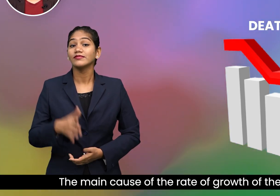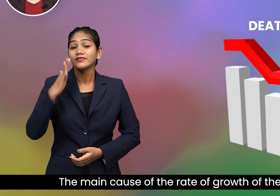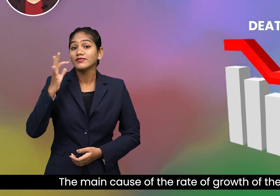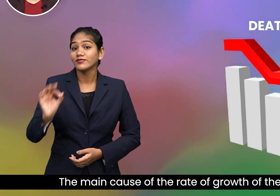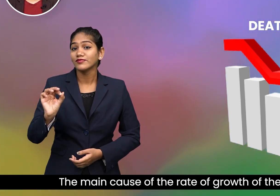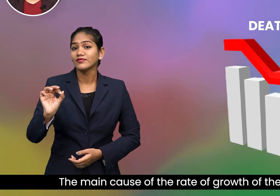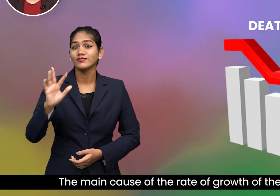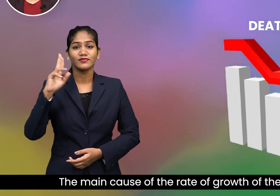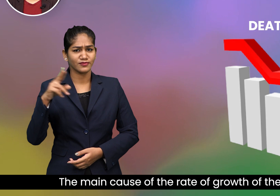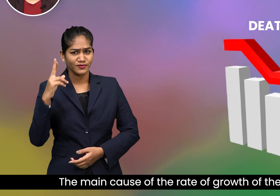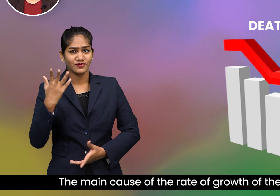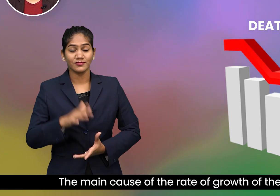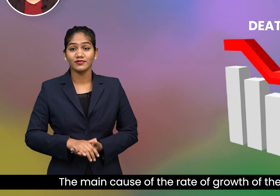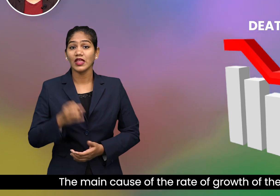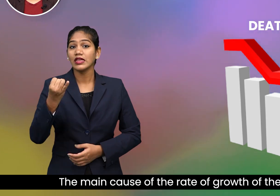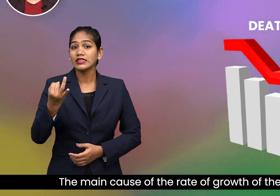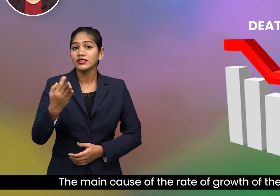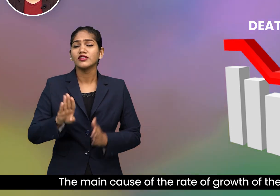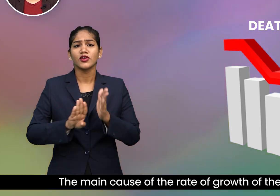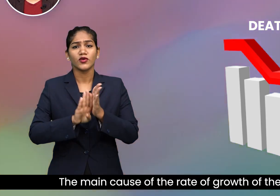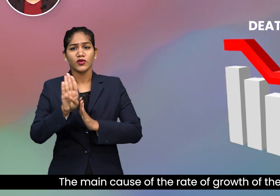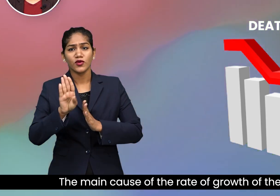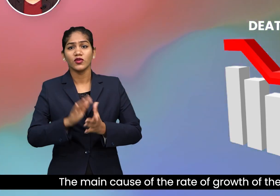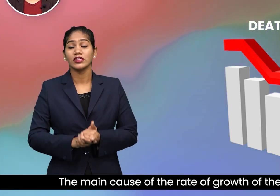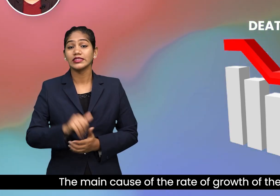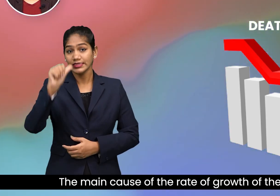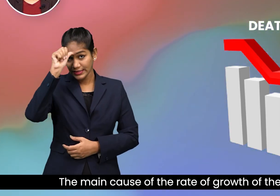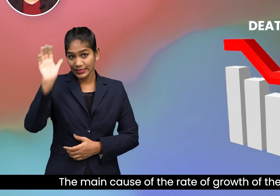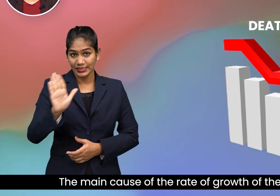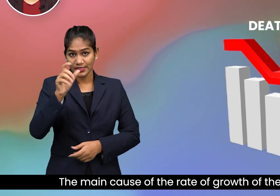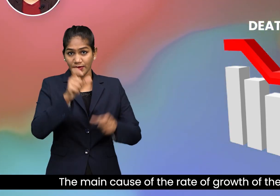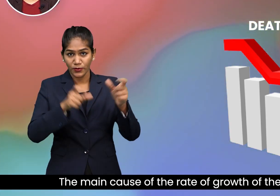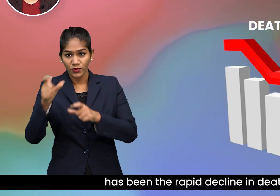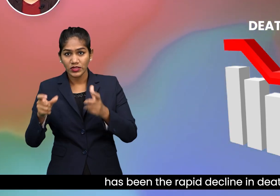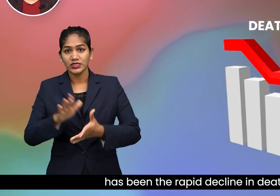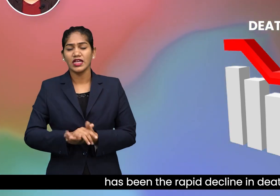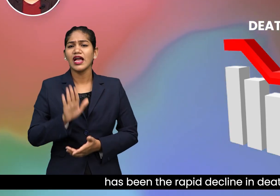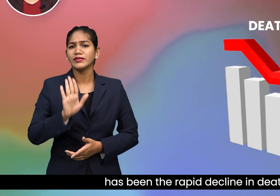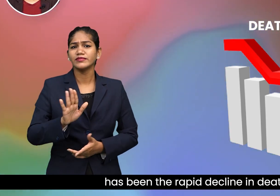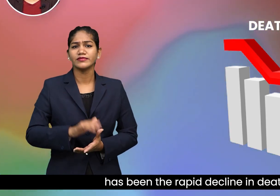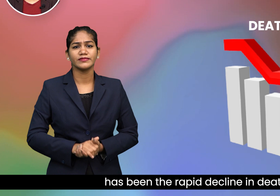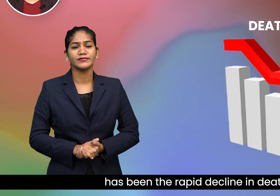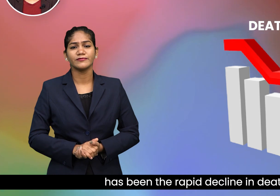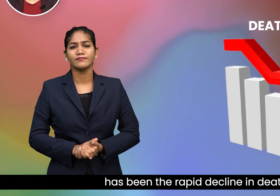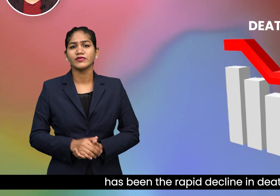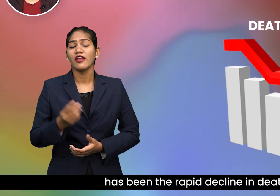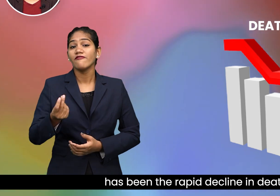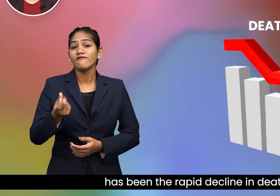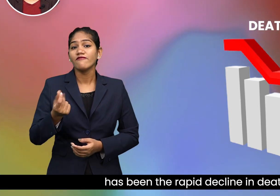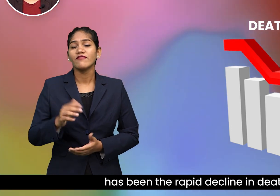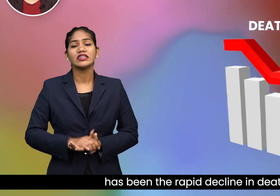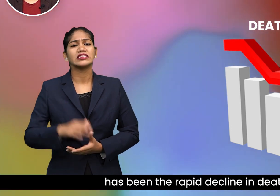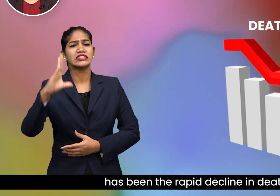The main cause of the rate of growth of the Indian population has been the